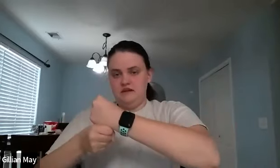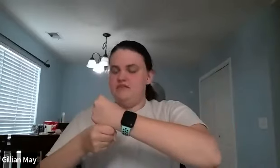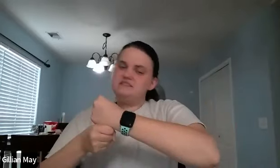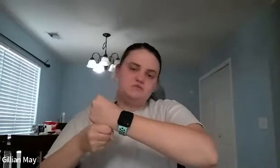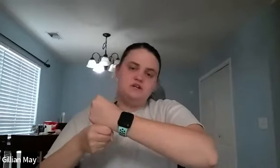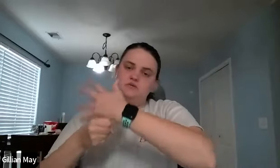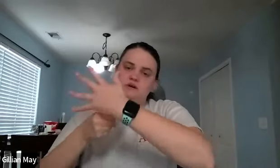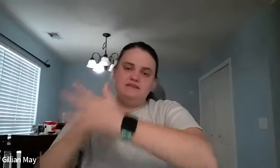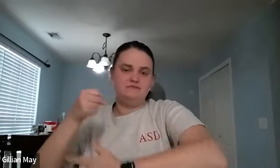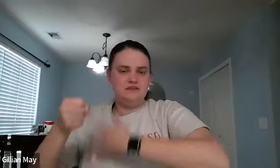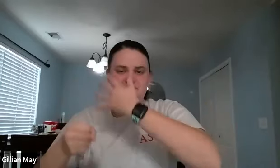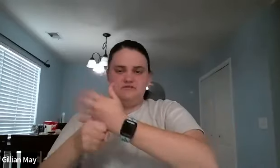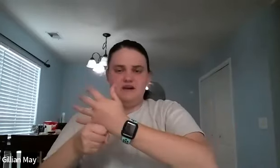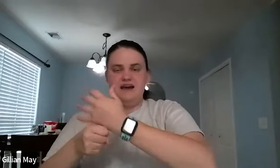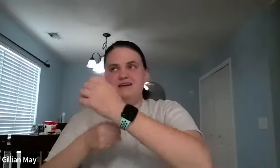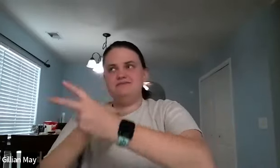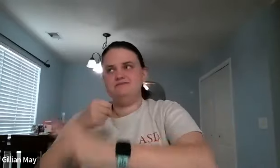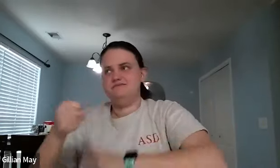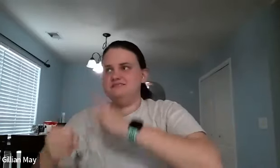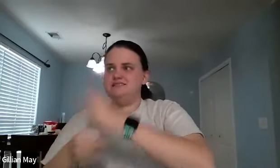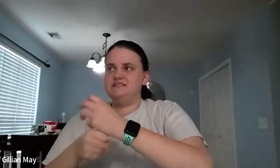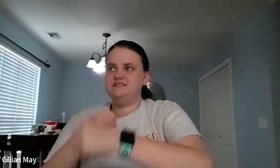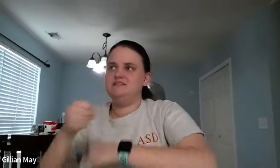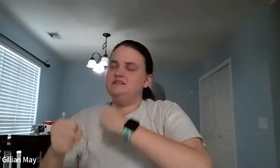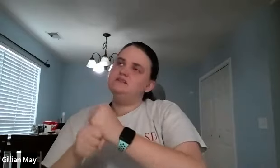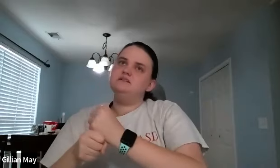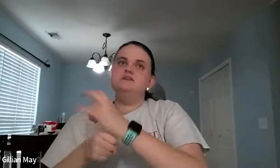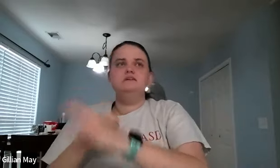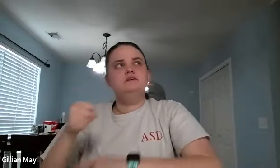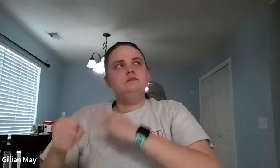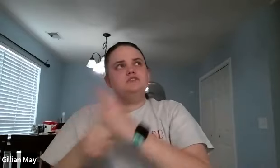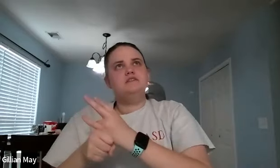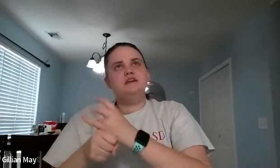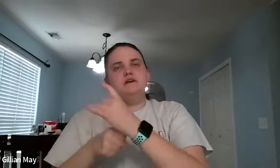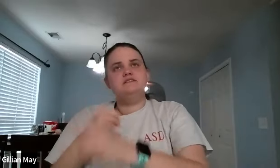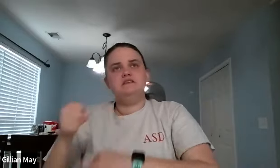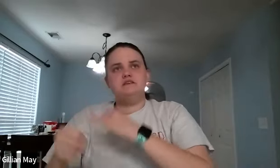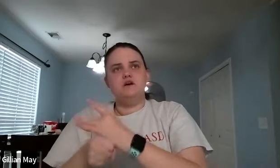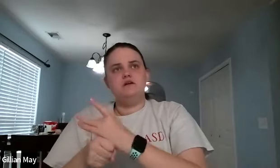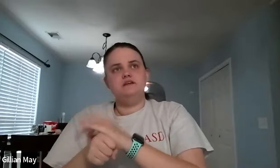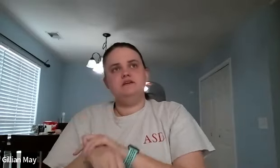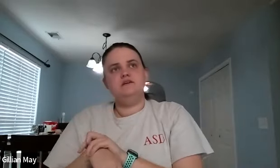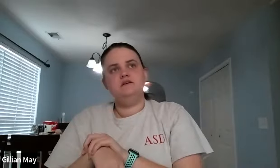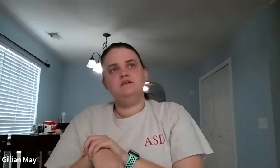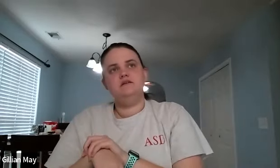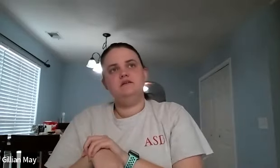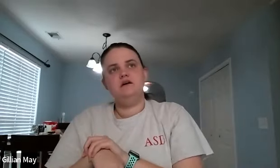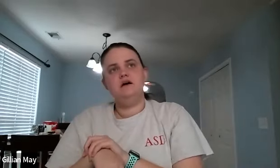And this is one you wouldn't really do 5, 6. I'm trying to think if I see this often.